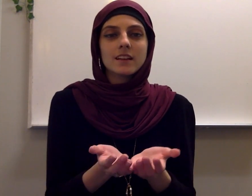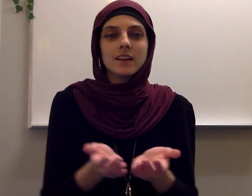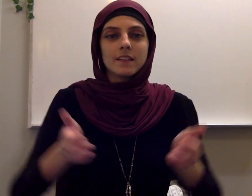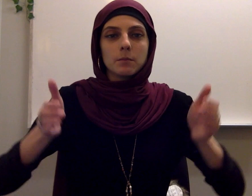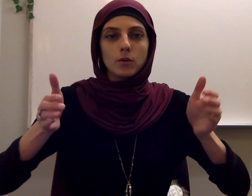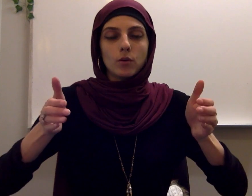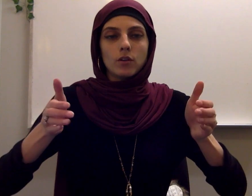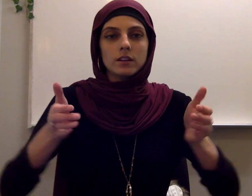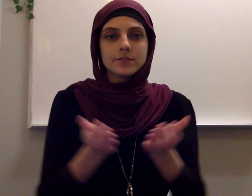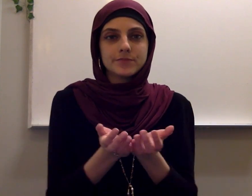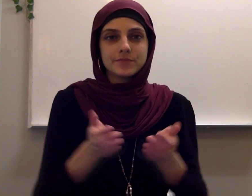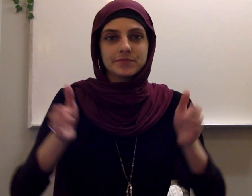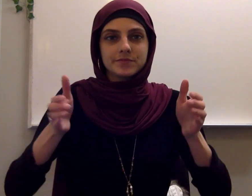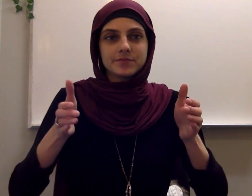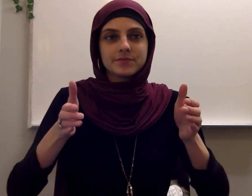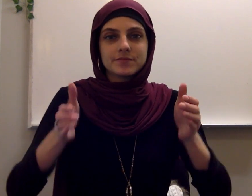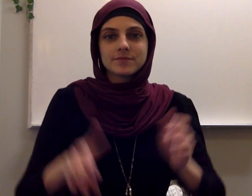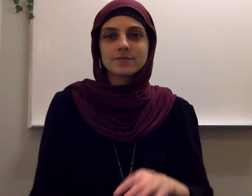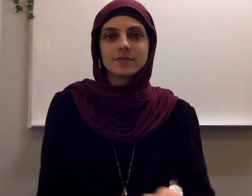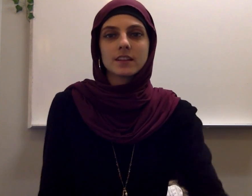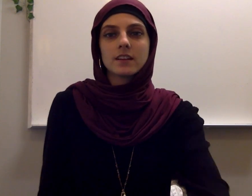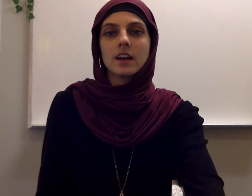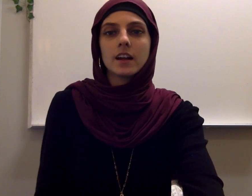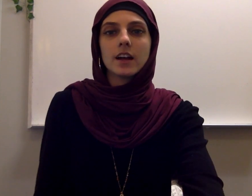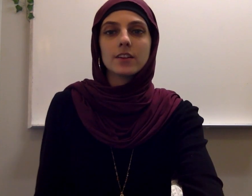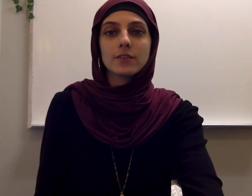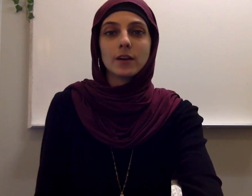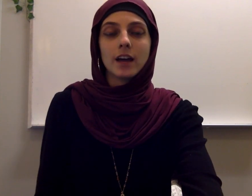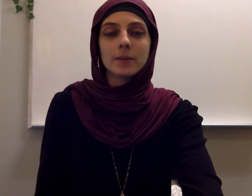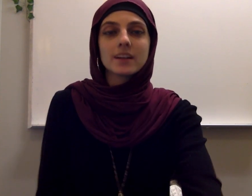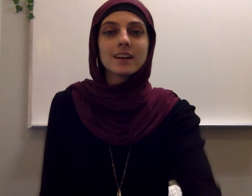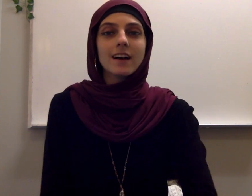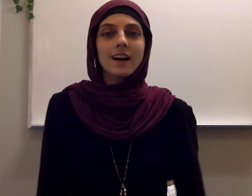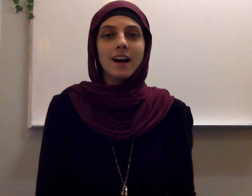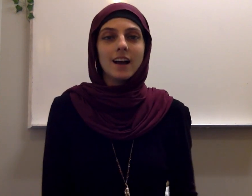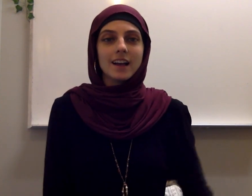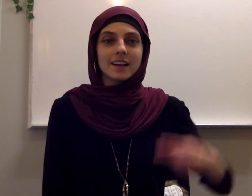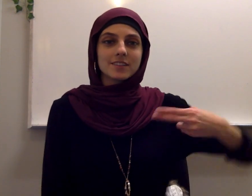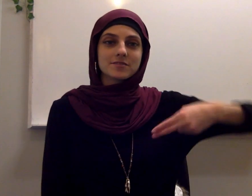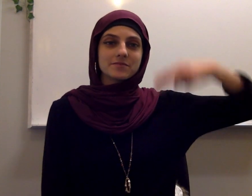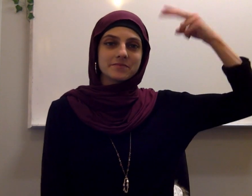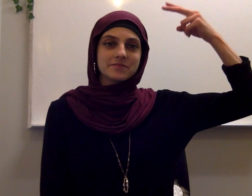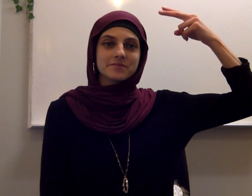and then bowl. All right, other vocab. High.